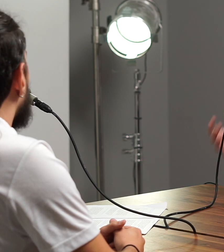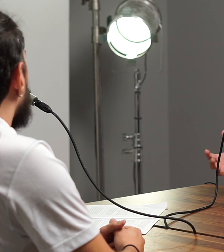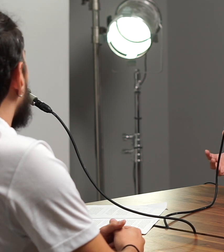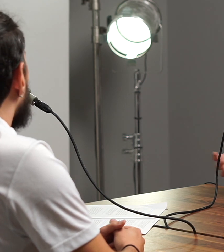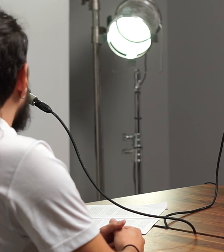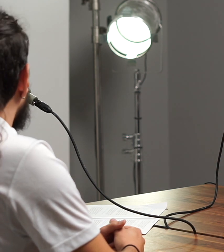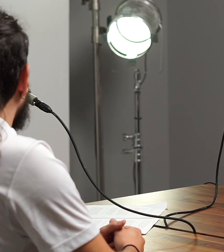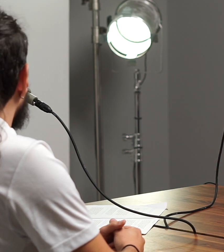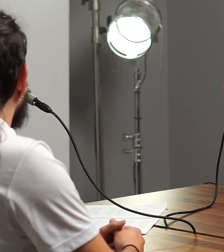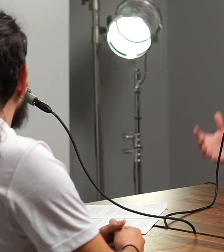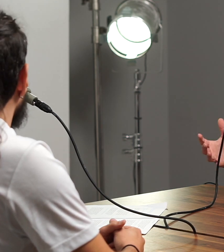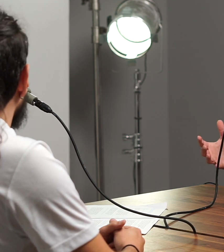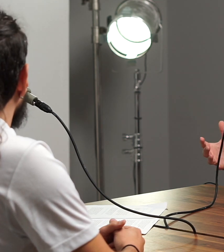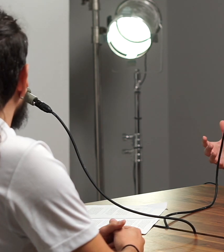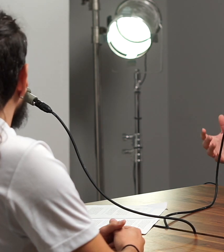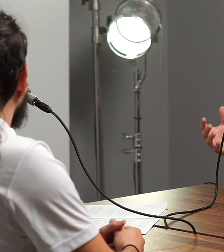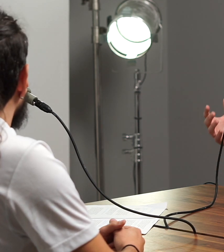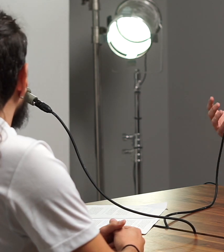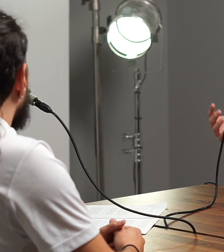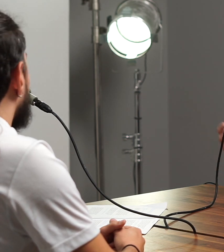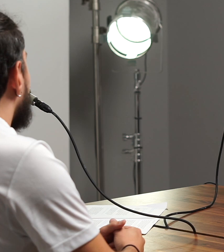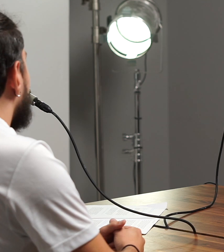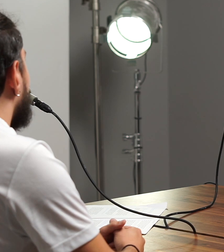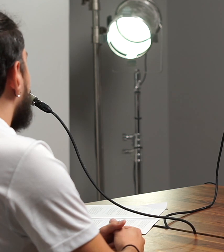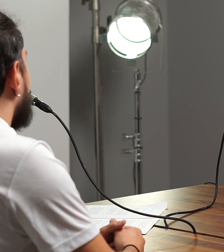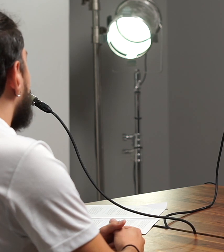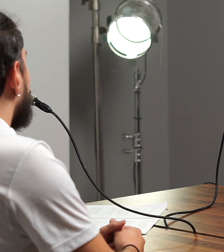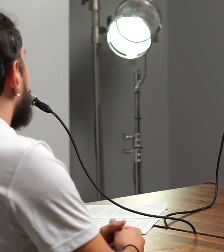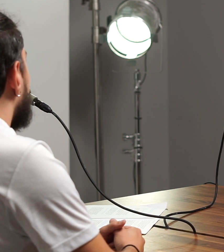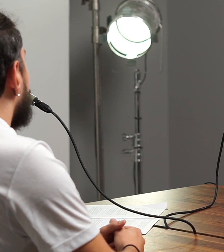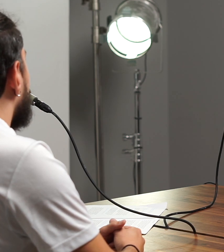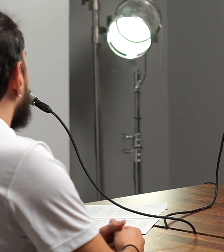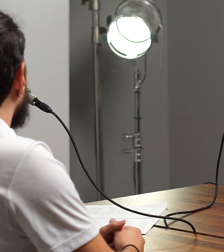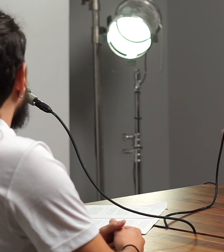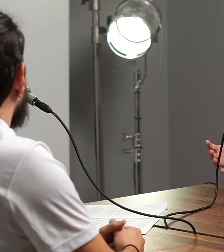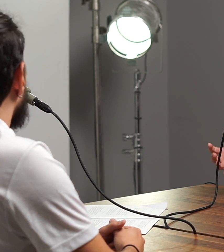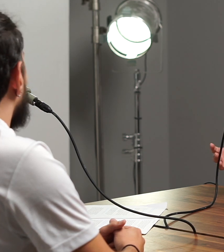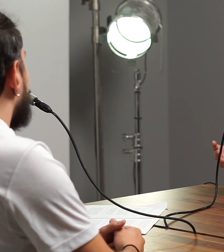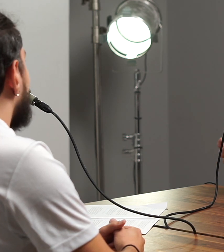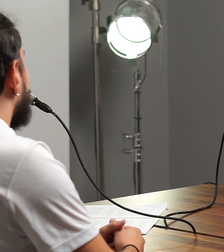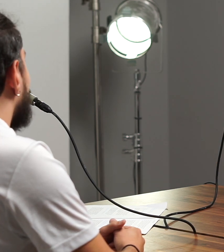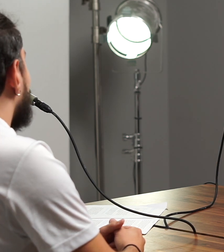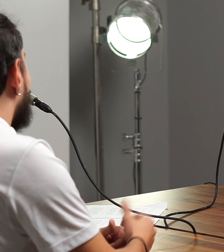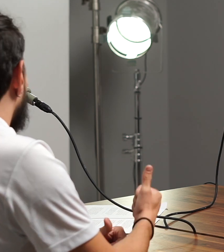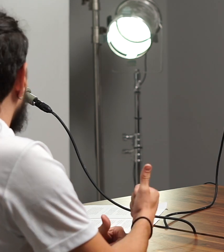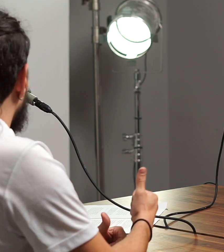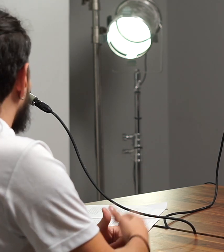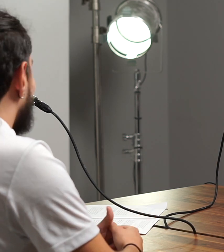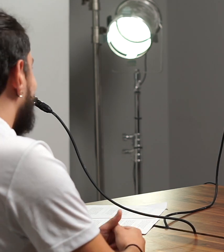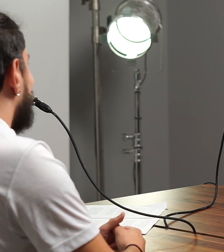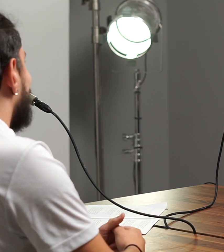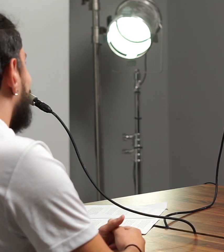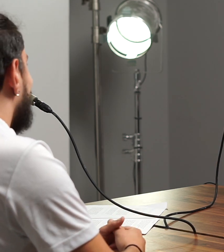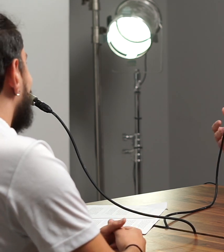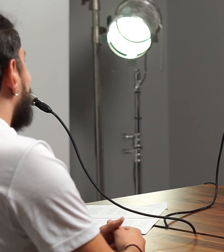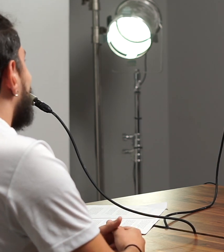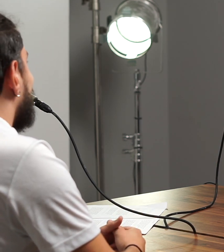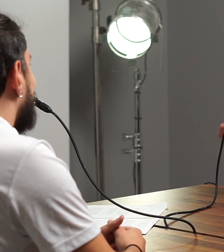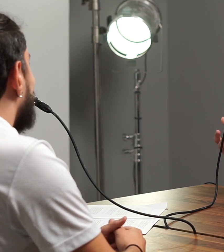community here at christ community church and just grateful for the ministry and uh we've gotten to work together